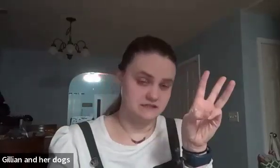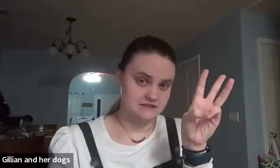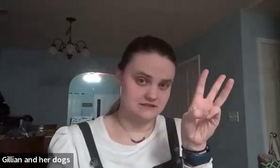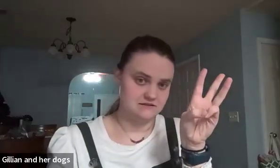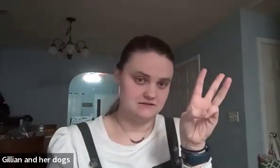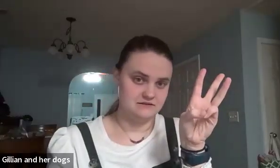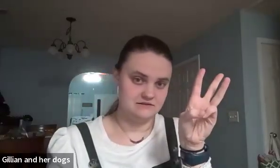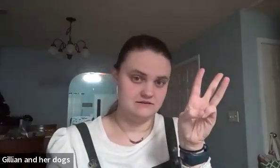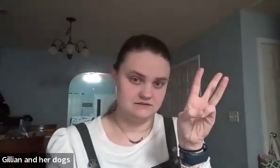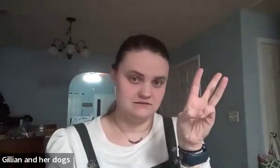36. Mm-hmm.